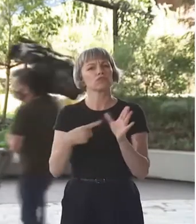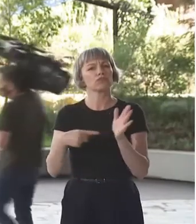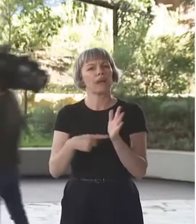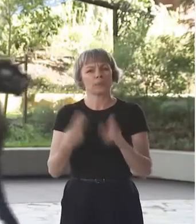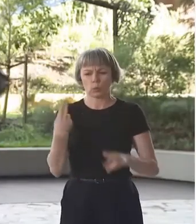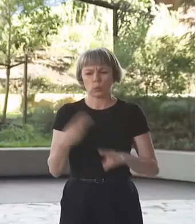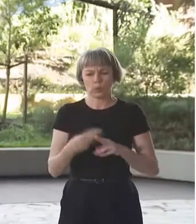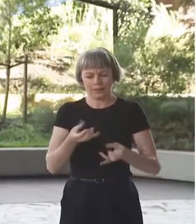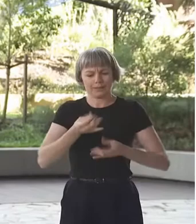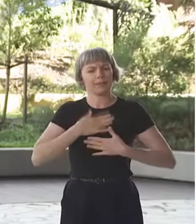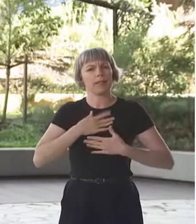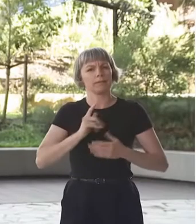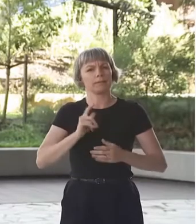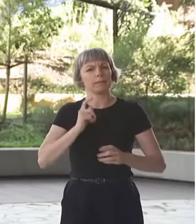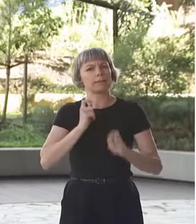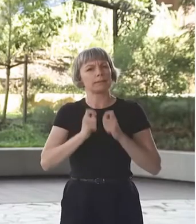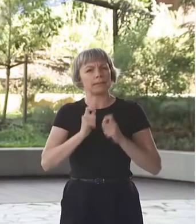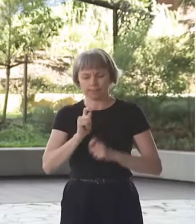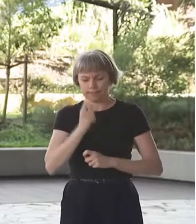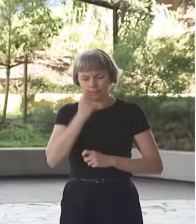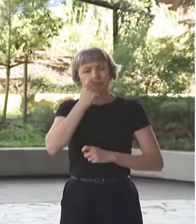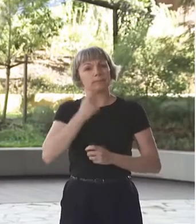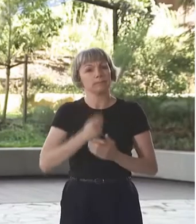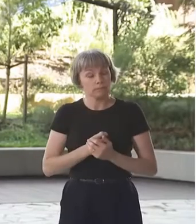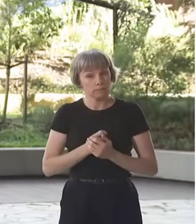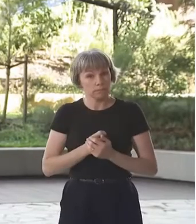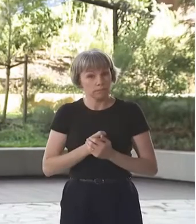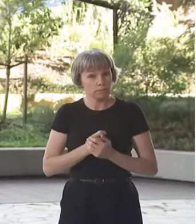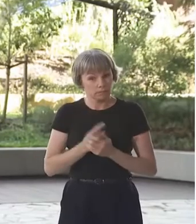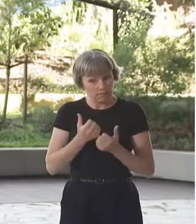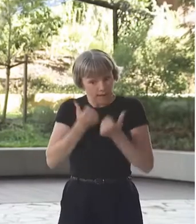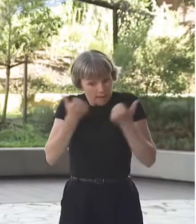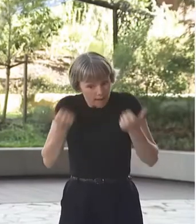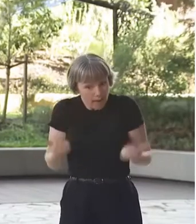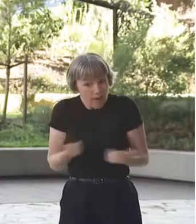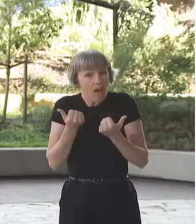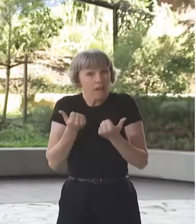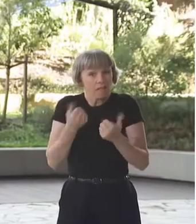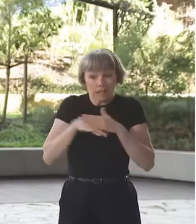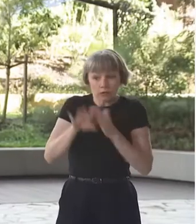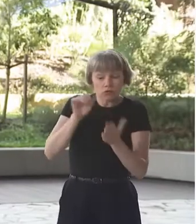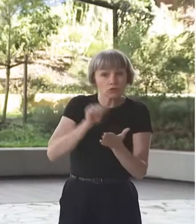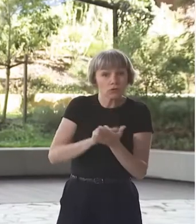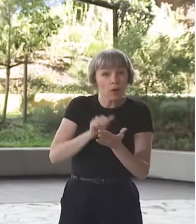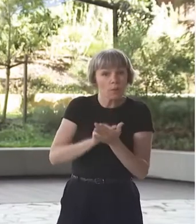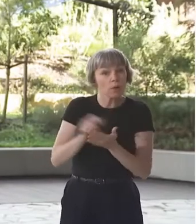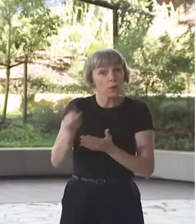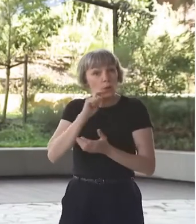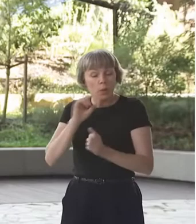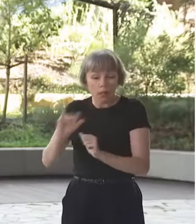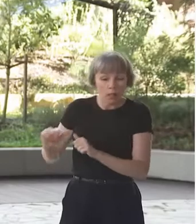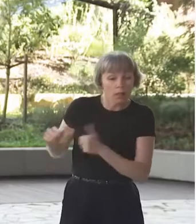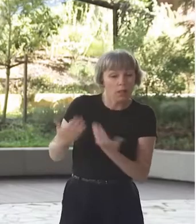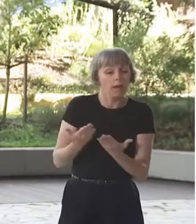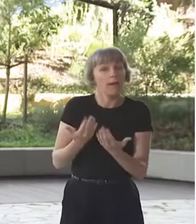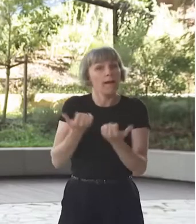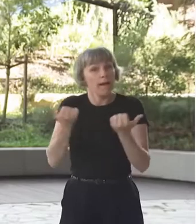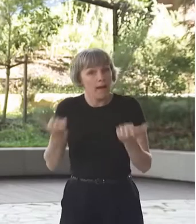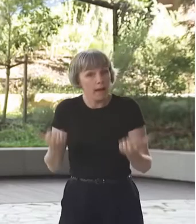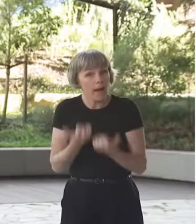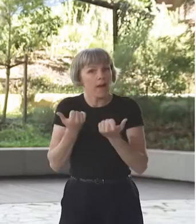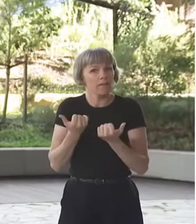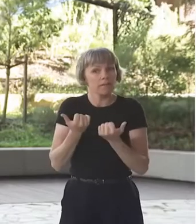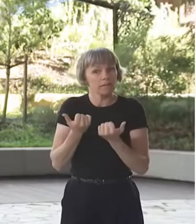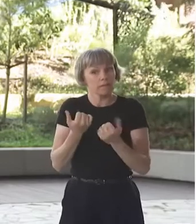ahead to be able to service your back-to-school plan? And is supply of rapid antigen tests informing how you will use them in terms